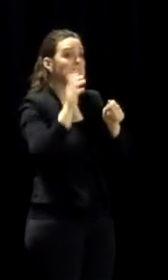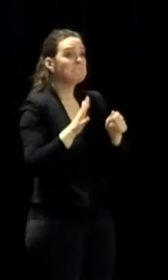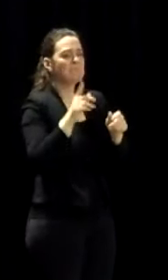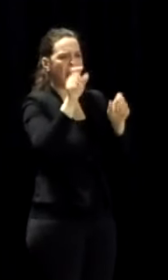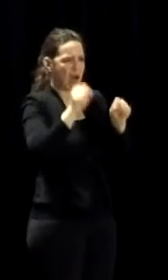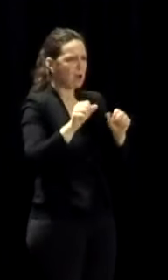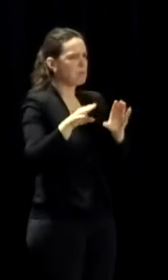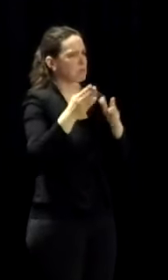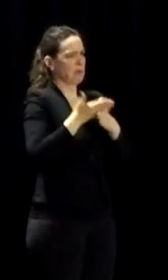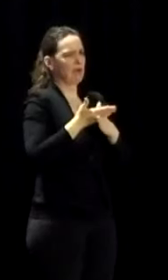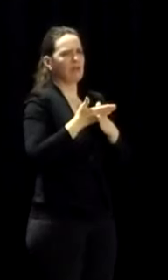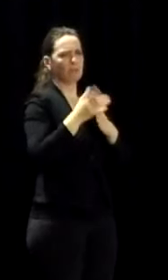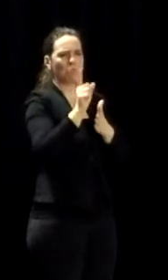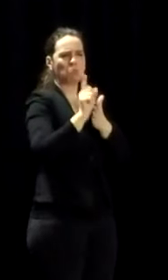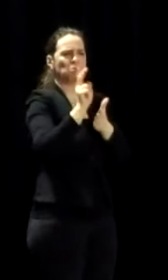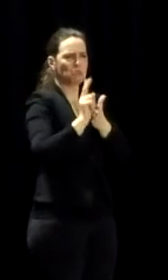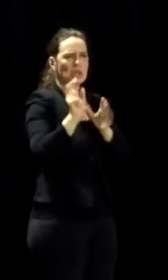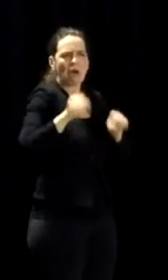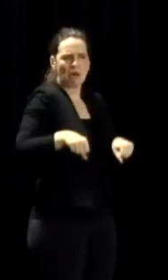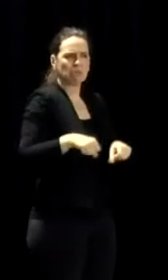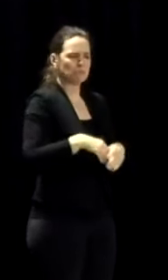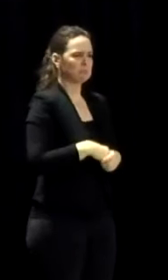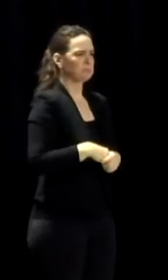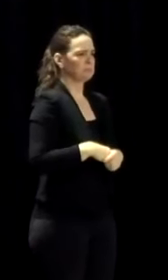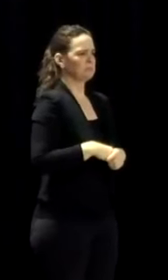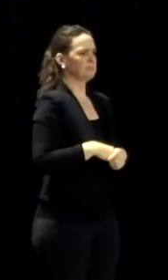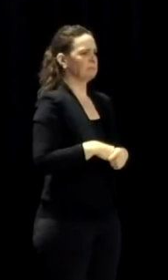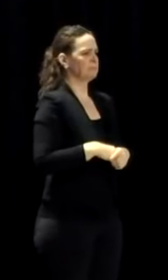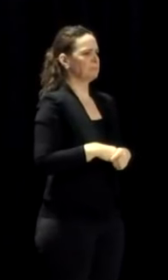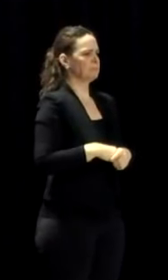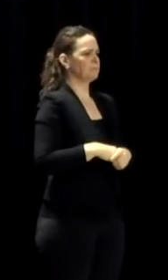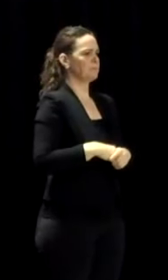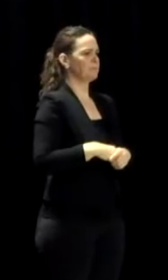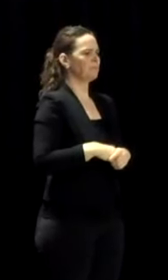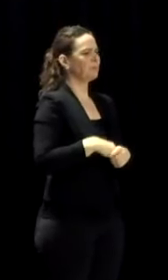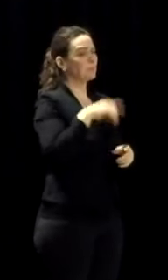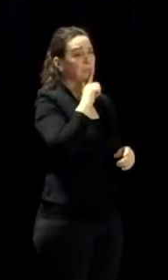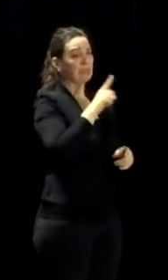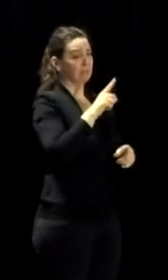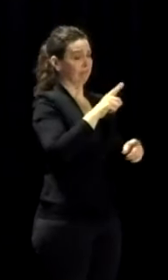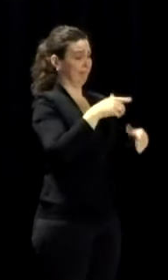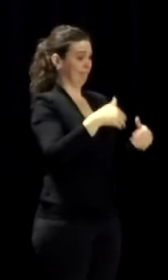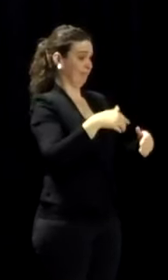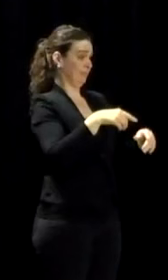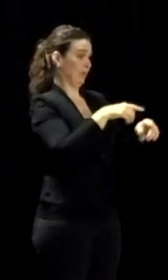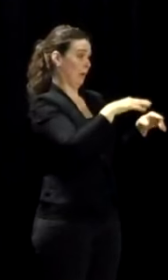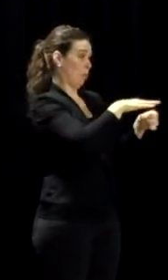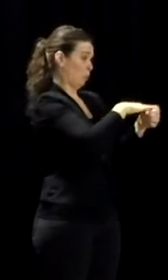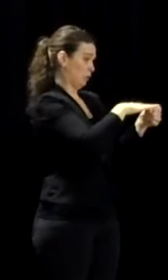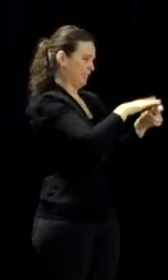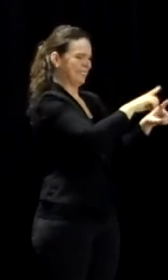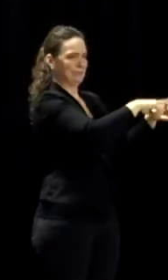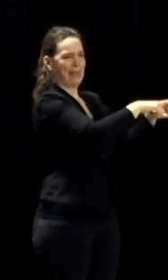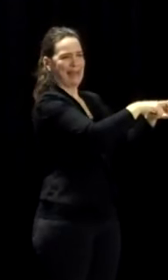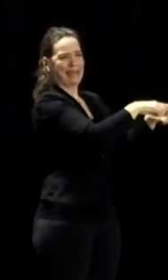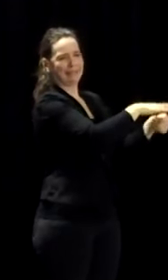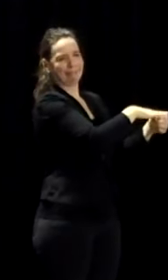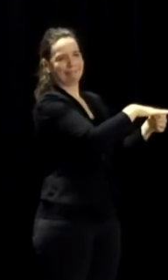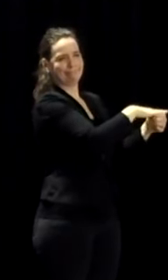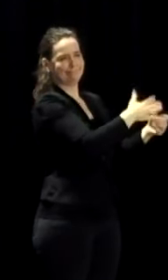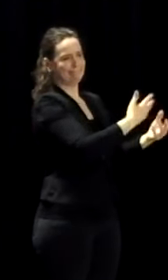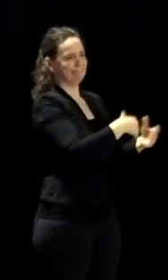stronger case to be made for this downstate. I think the case is weaker in central New York, but there's a process for us to